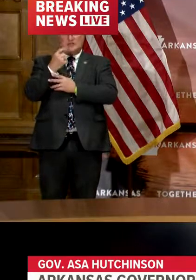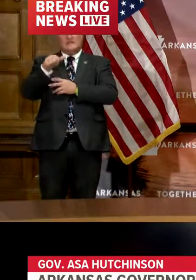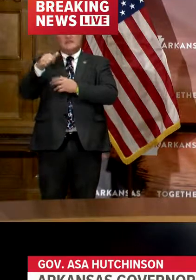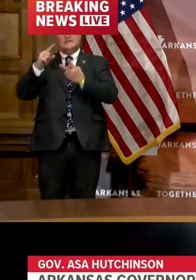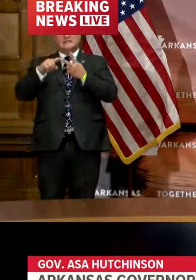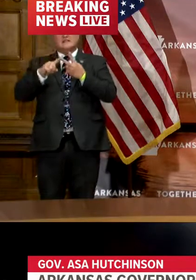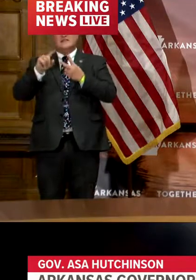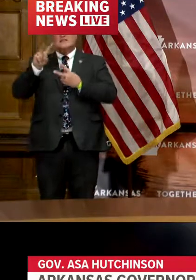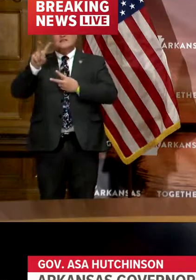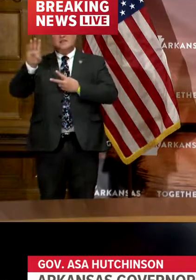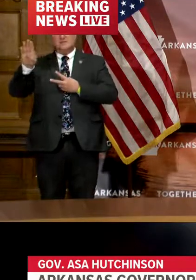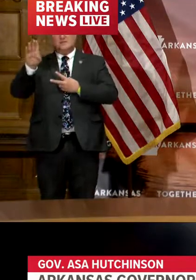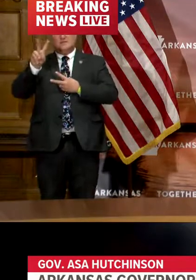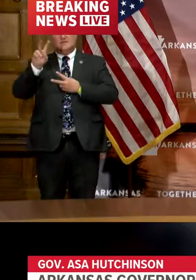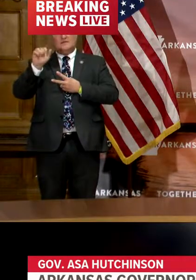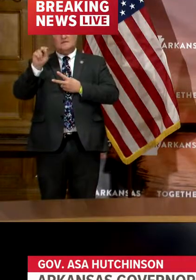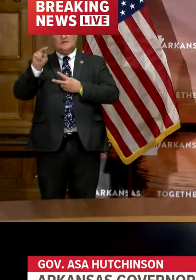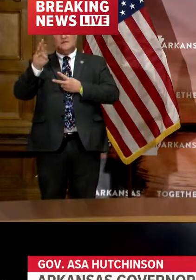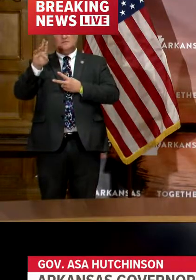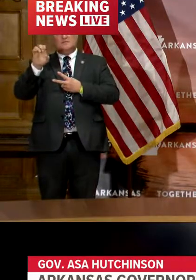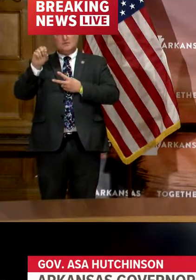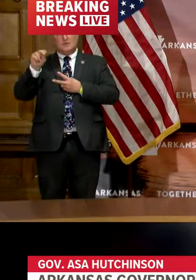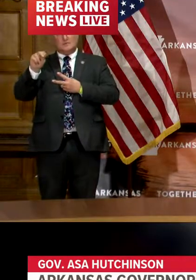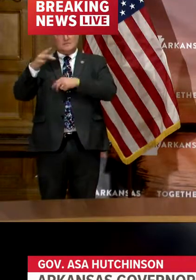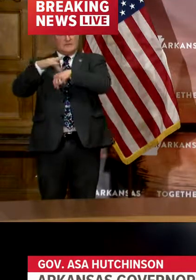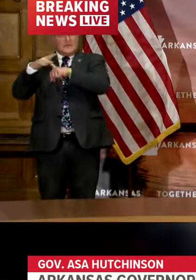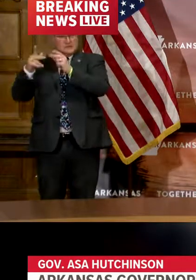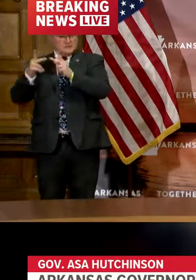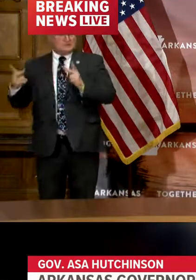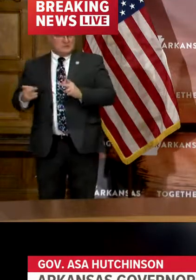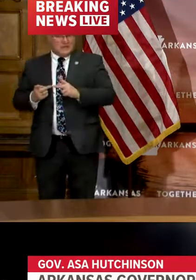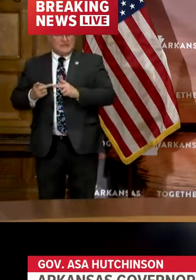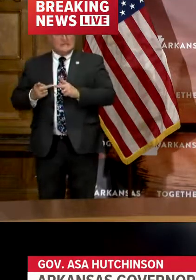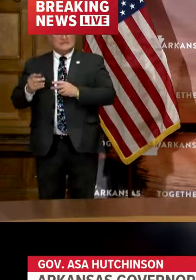other one, Van Buren, it's available space. And,